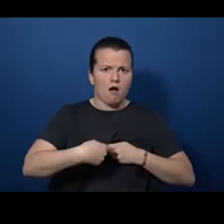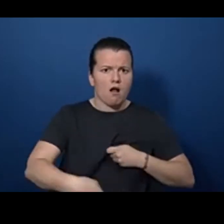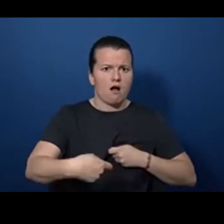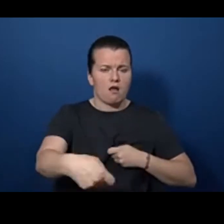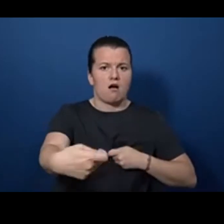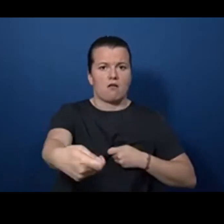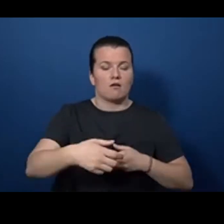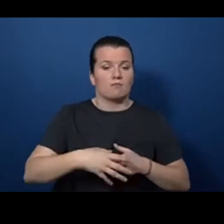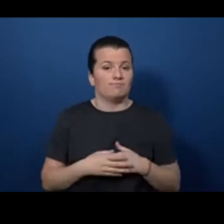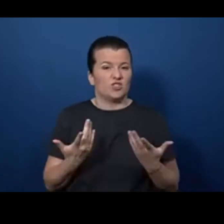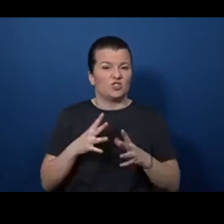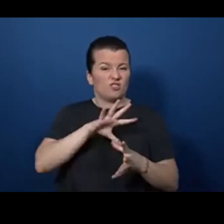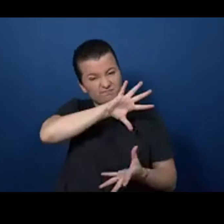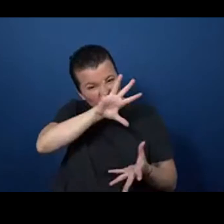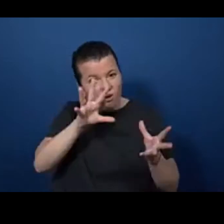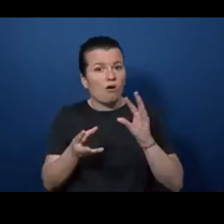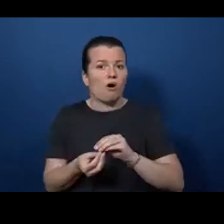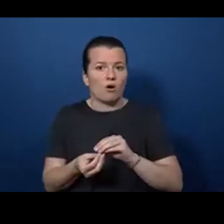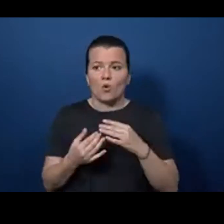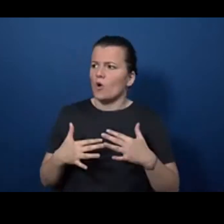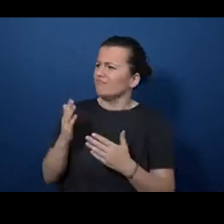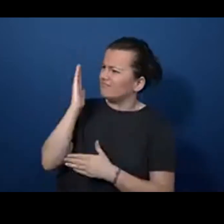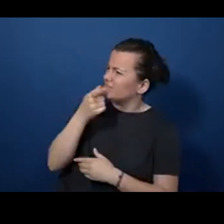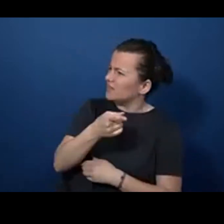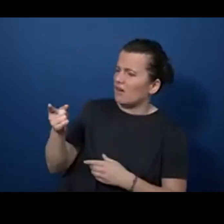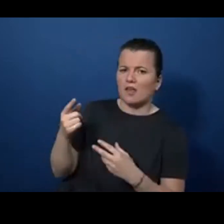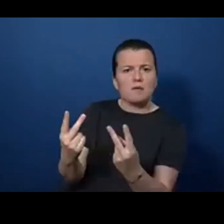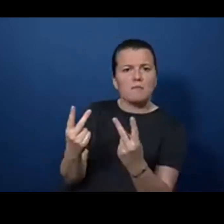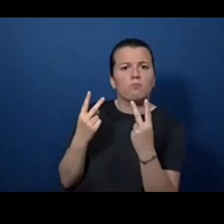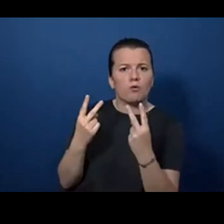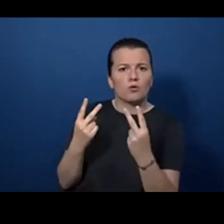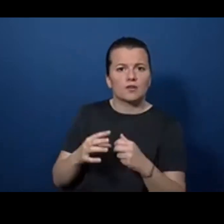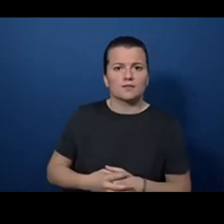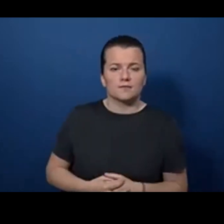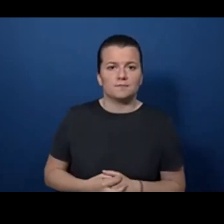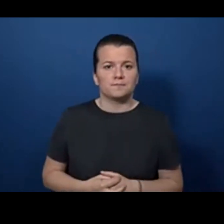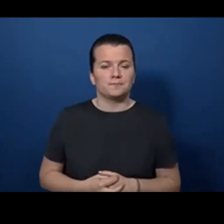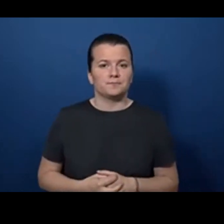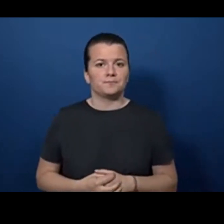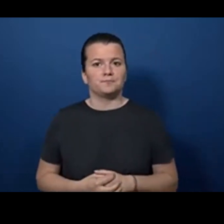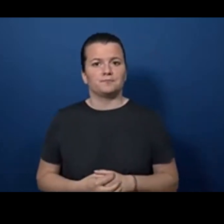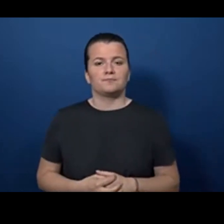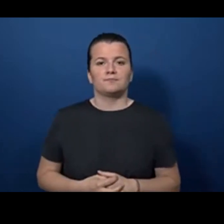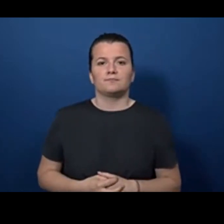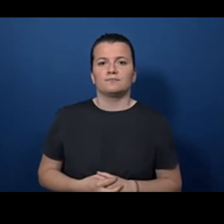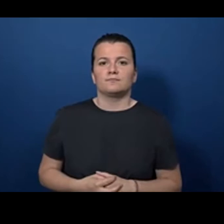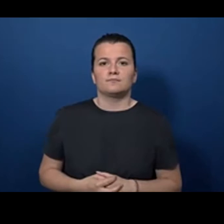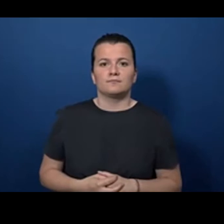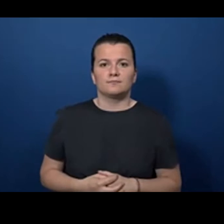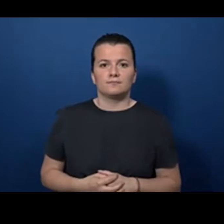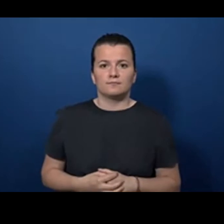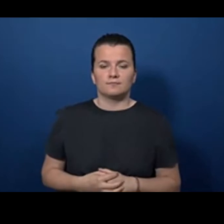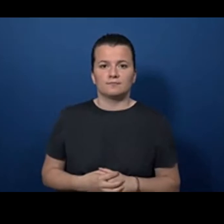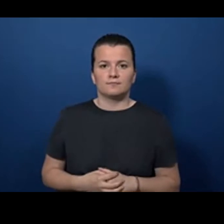we heard are very relevant. And I think especially in terms of bringing about a culture